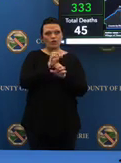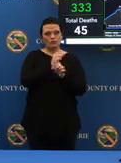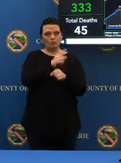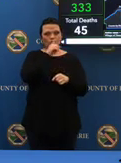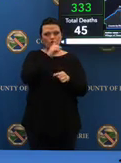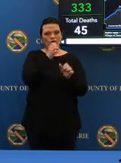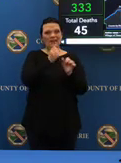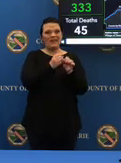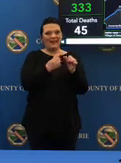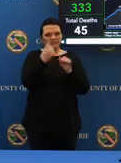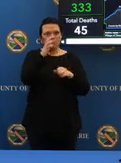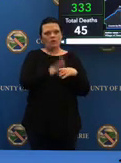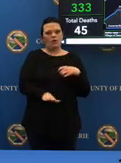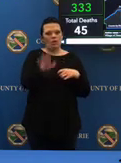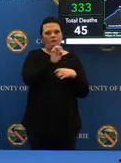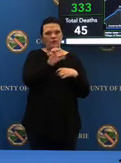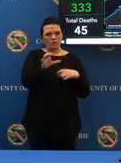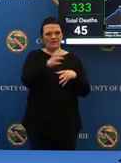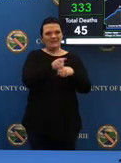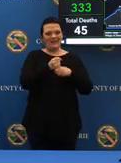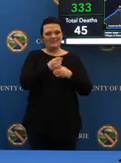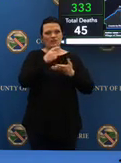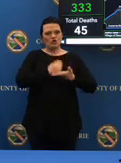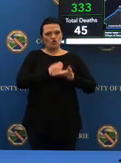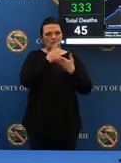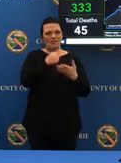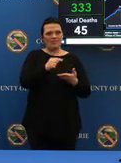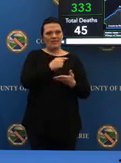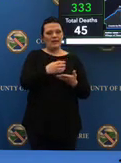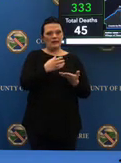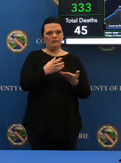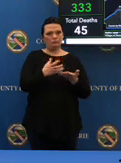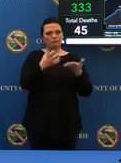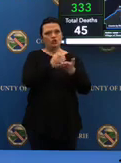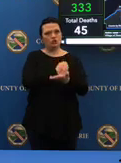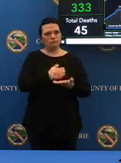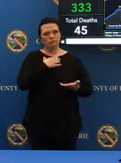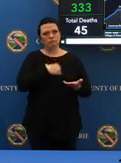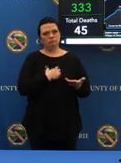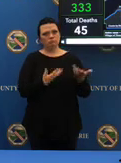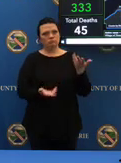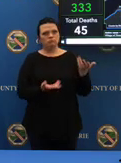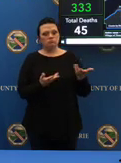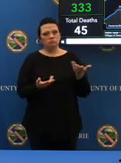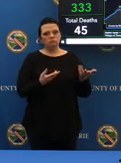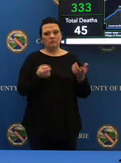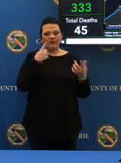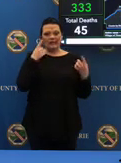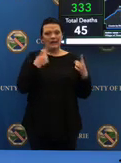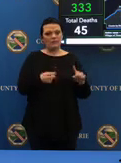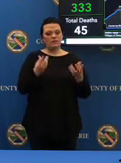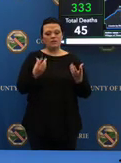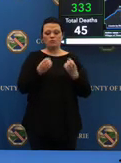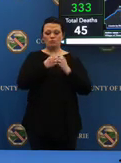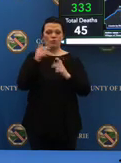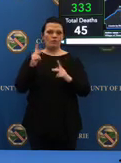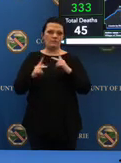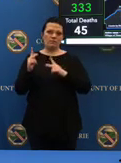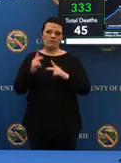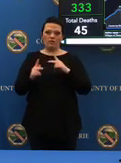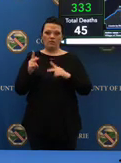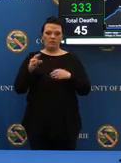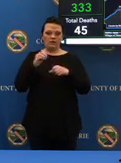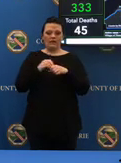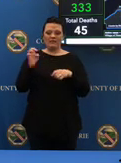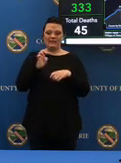that everyone across Erie County gets the treatment that they deserve. And it just happens to be that there are more individuals